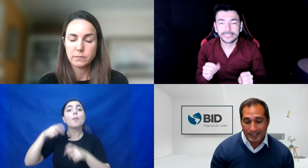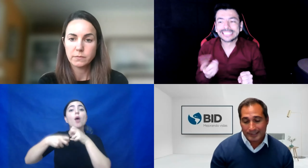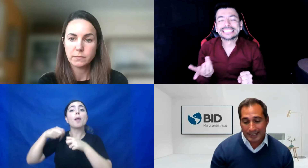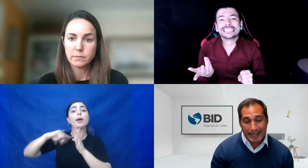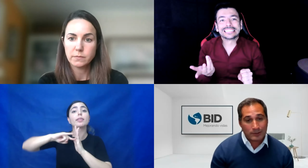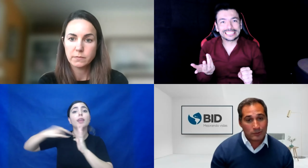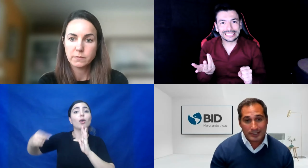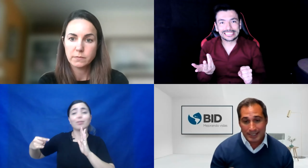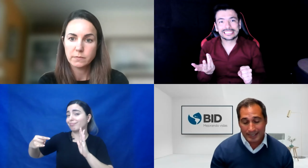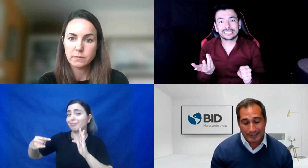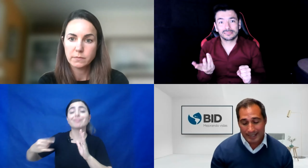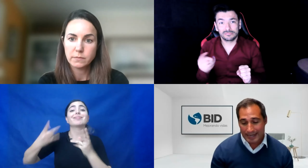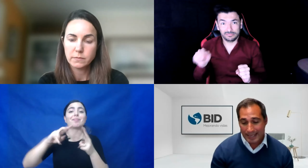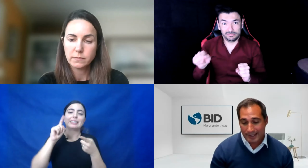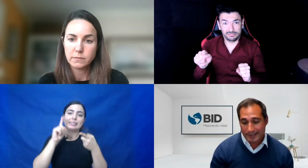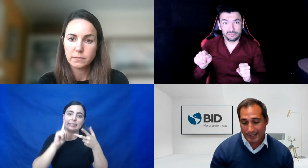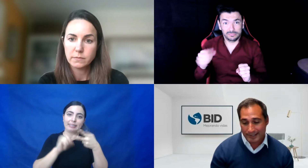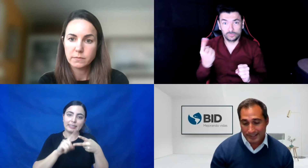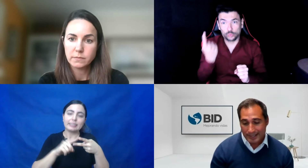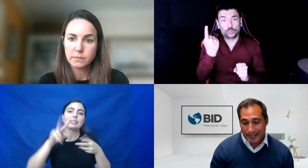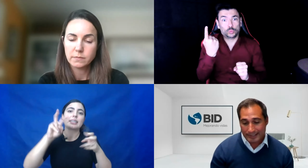don't only need technology, we need